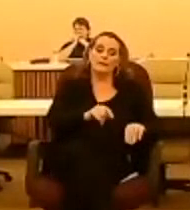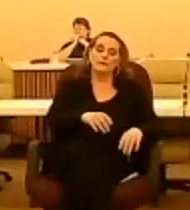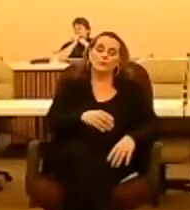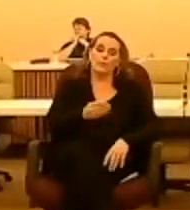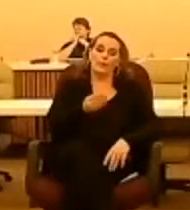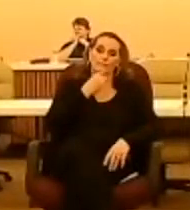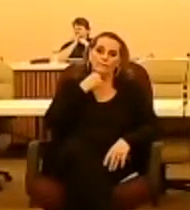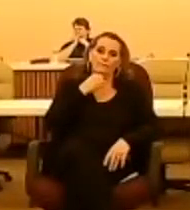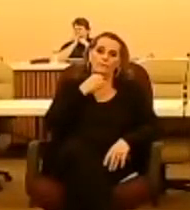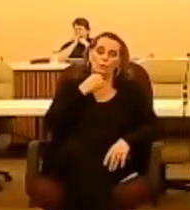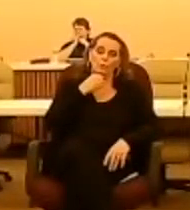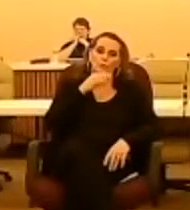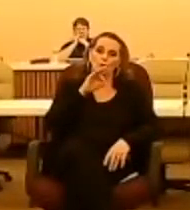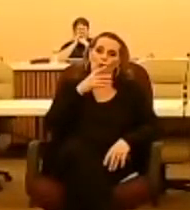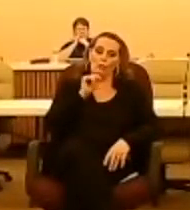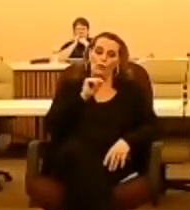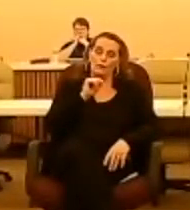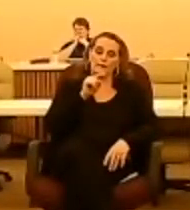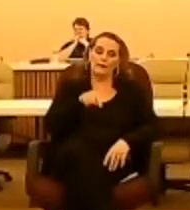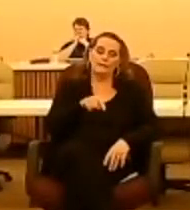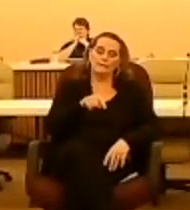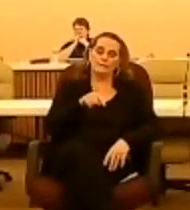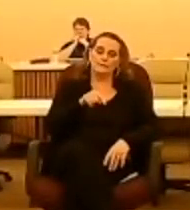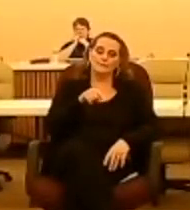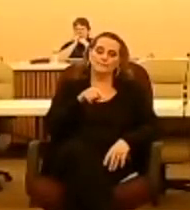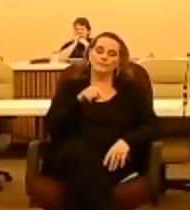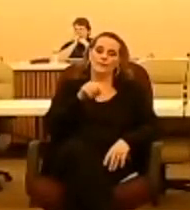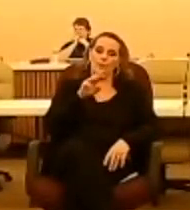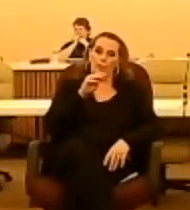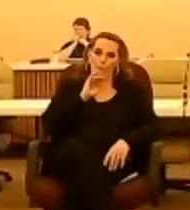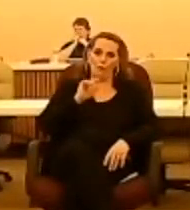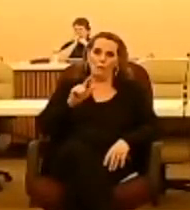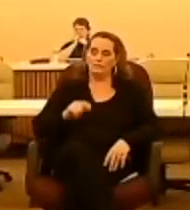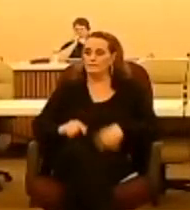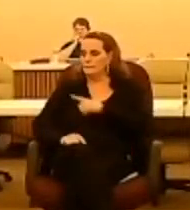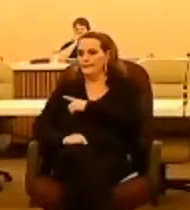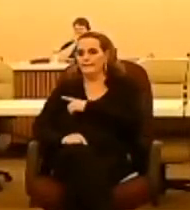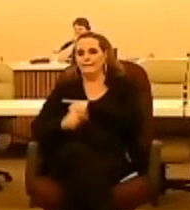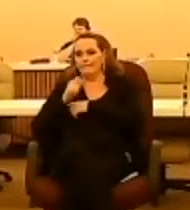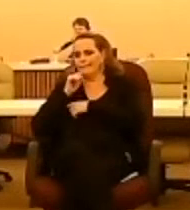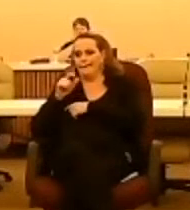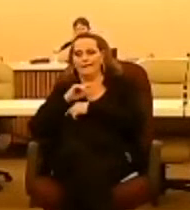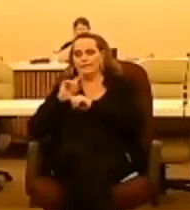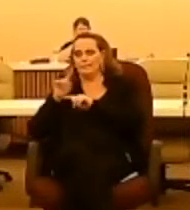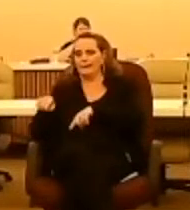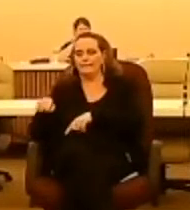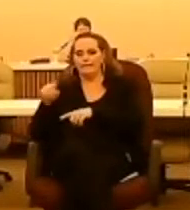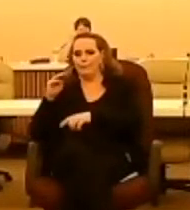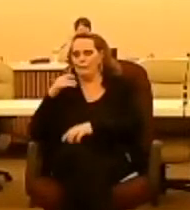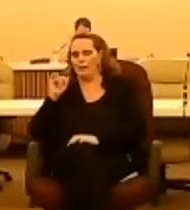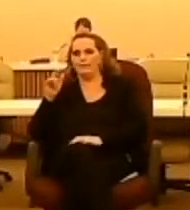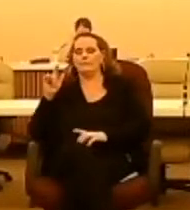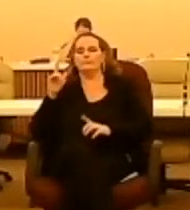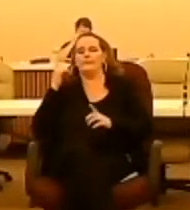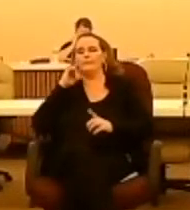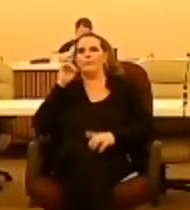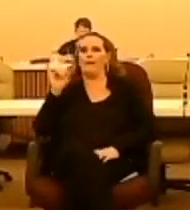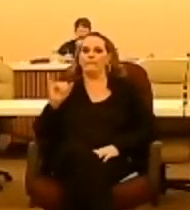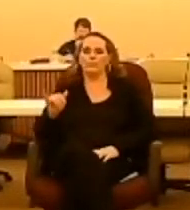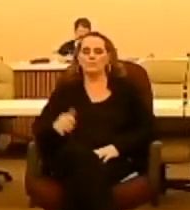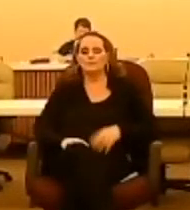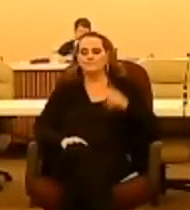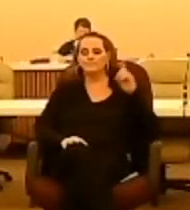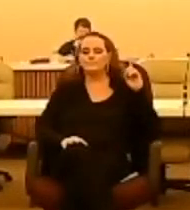at Marketplace Mall. Oh, that's good. So, Haven't been in there in eons. Been a while. yeah. One of the other things in